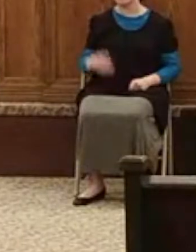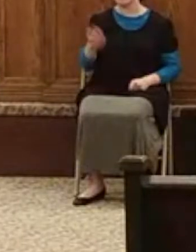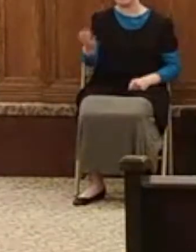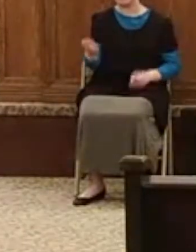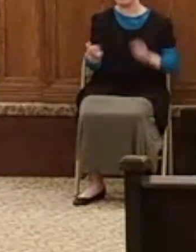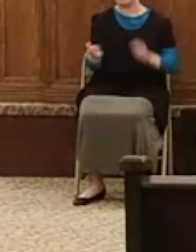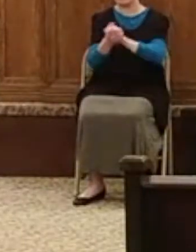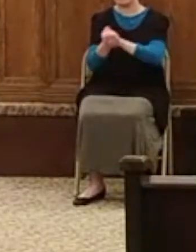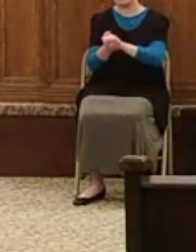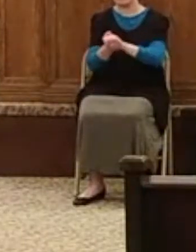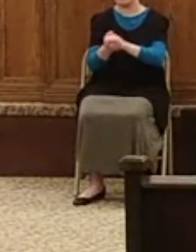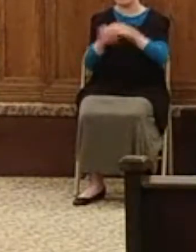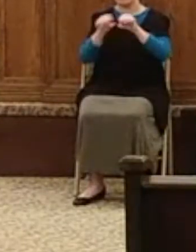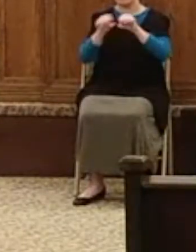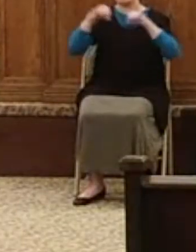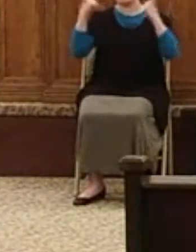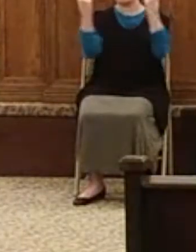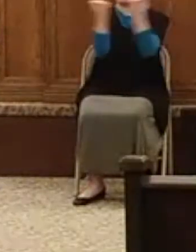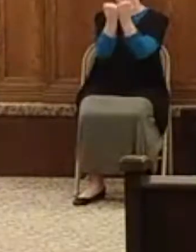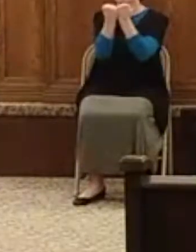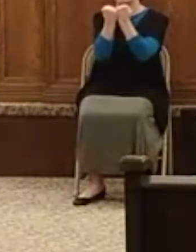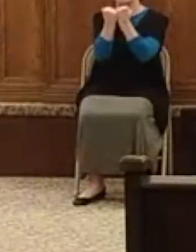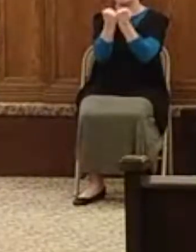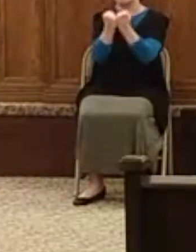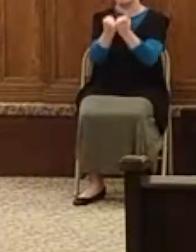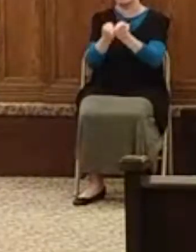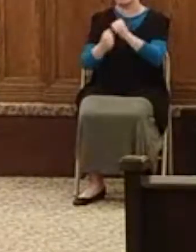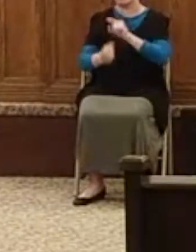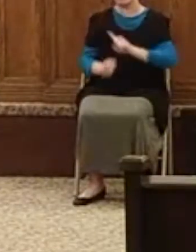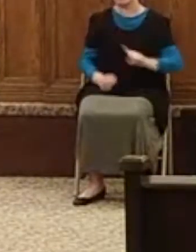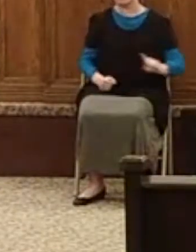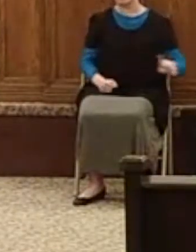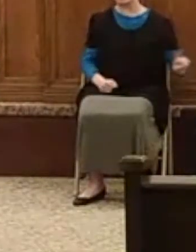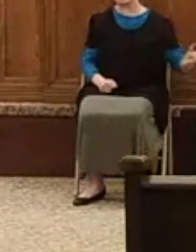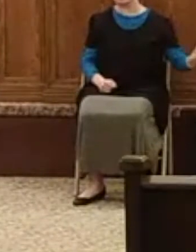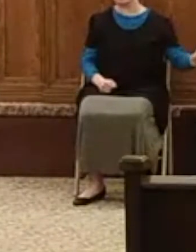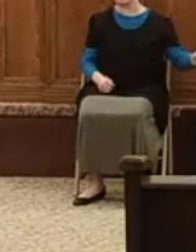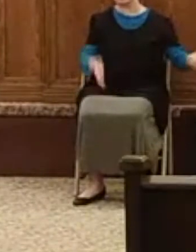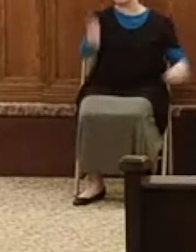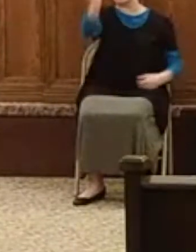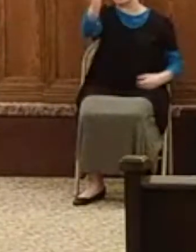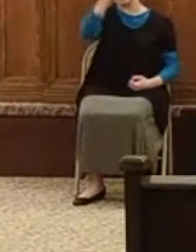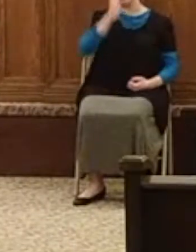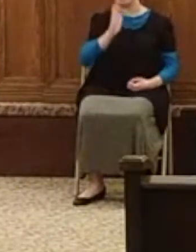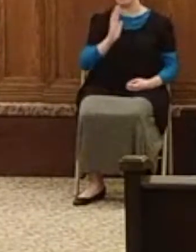hand with a society that has turned their back on God.